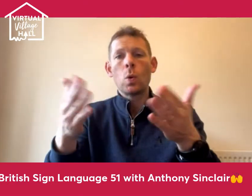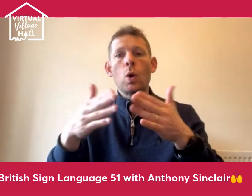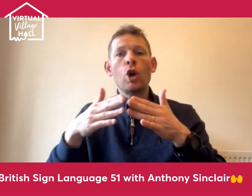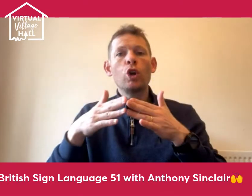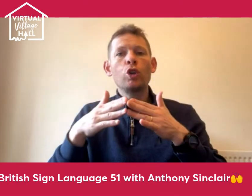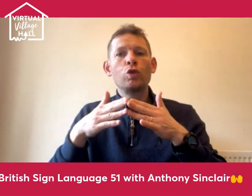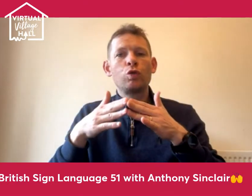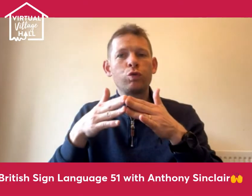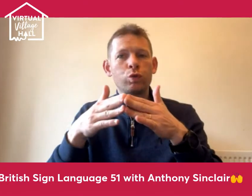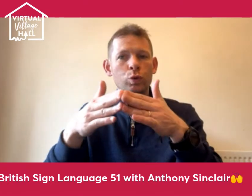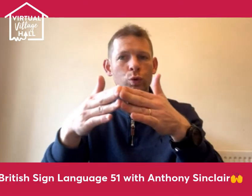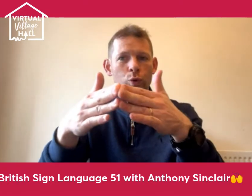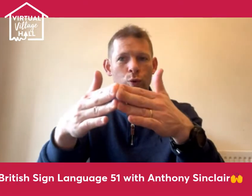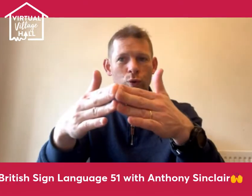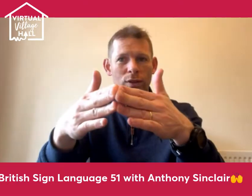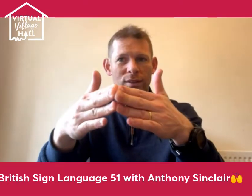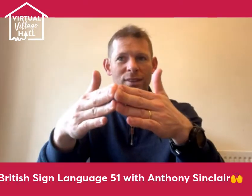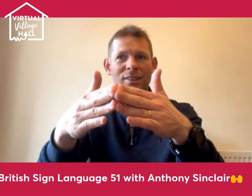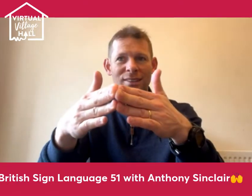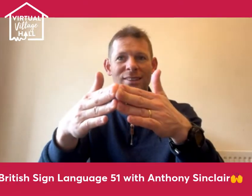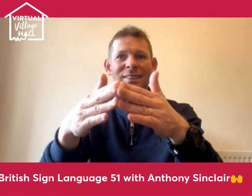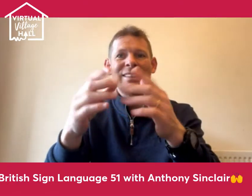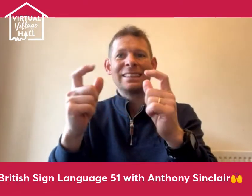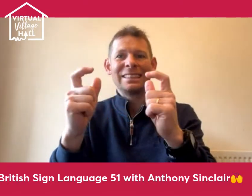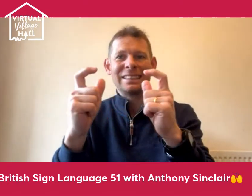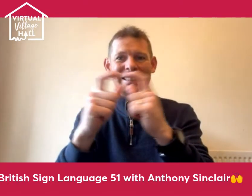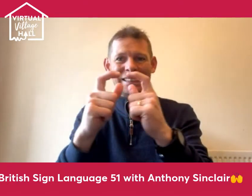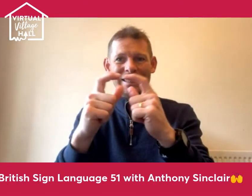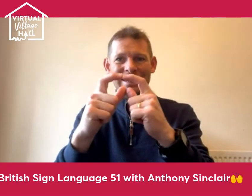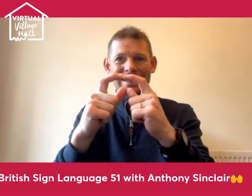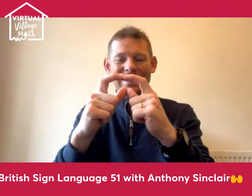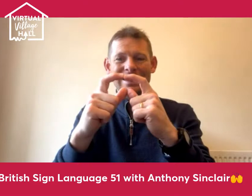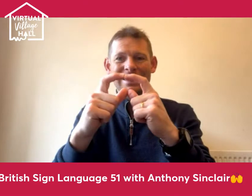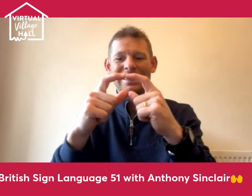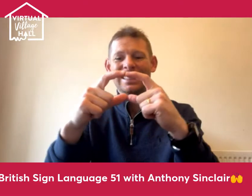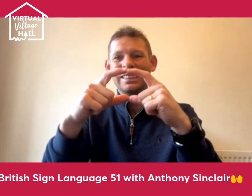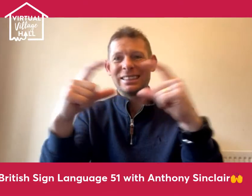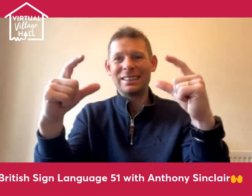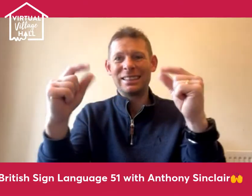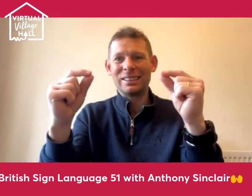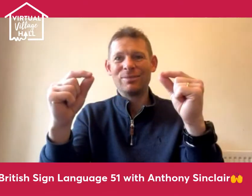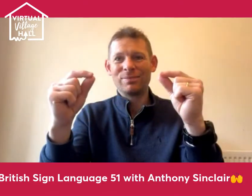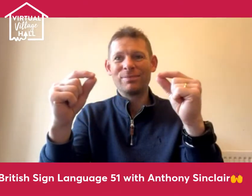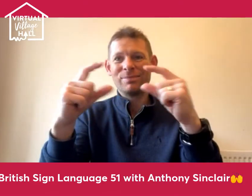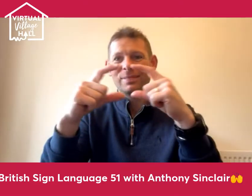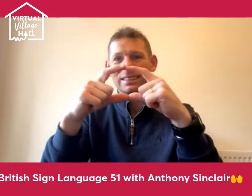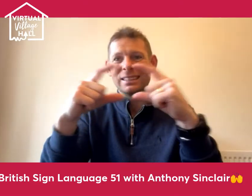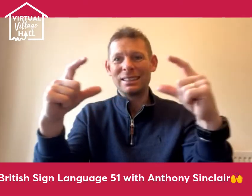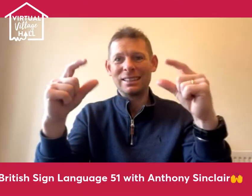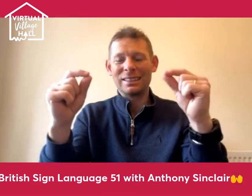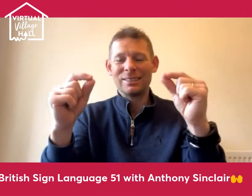with a different lip pattern. So if you're going on a cruise, that's how you sign it, and that's your ticket.